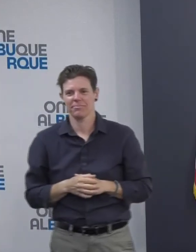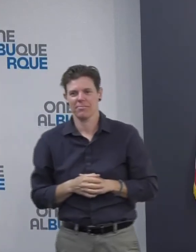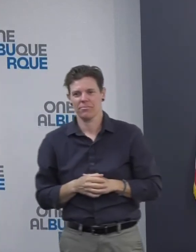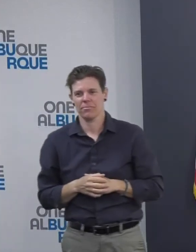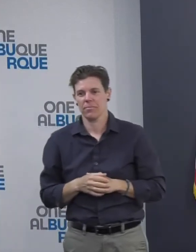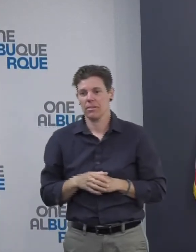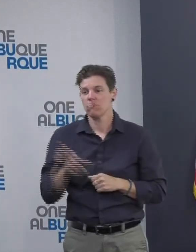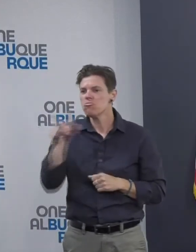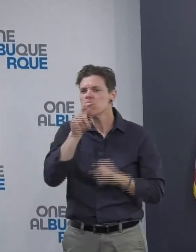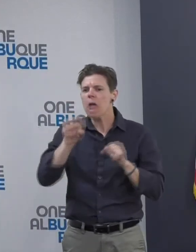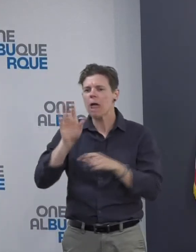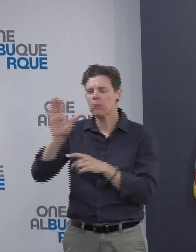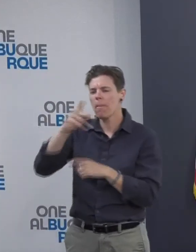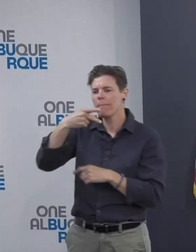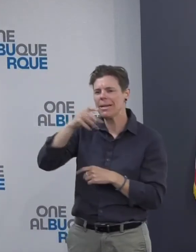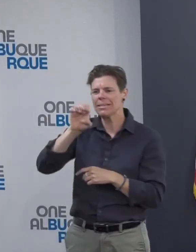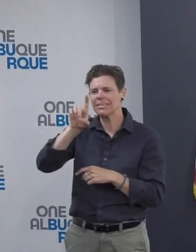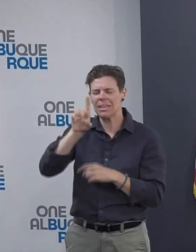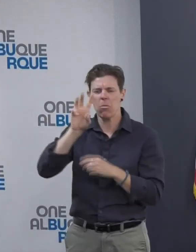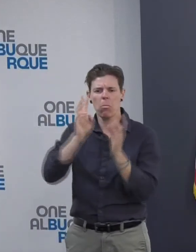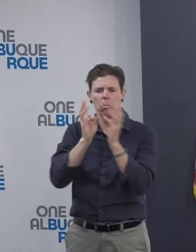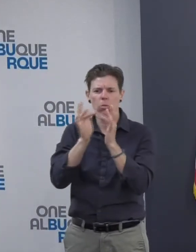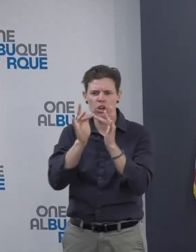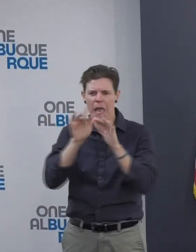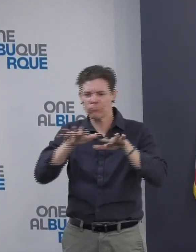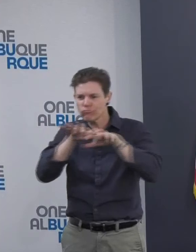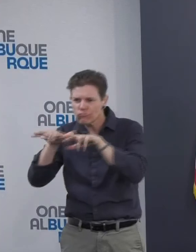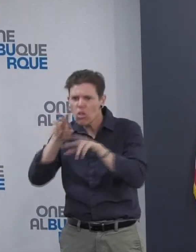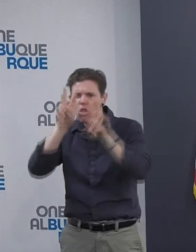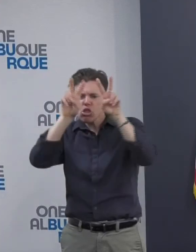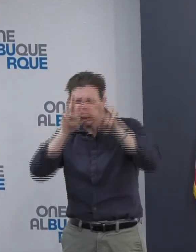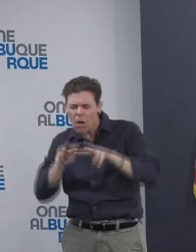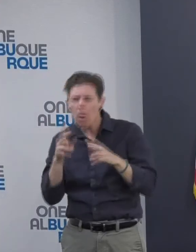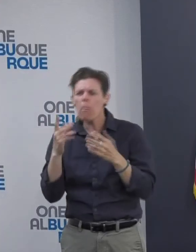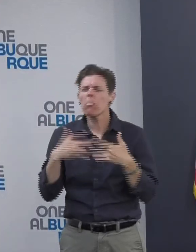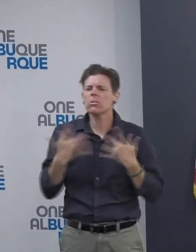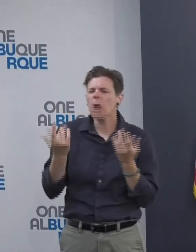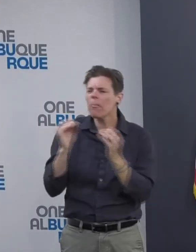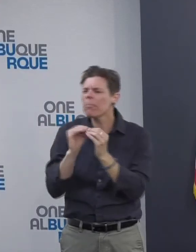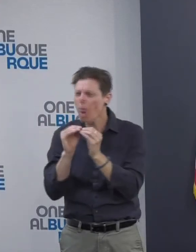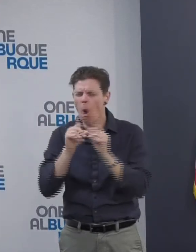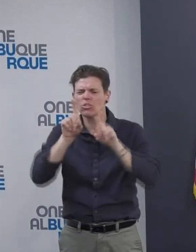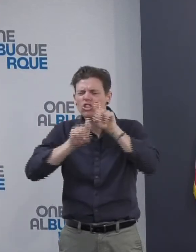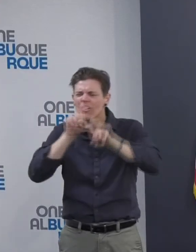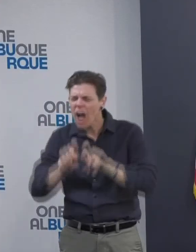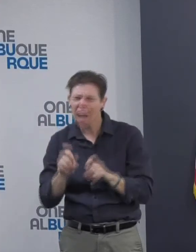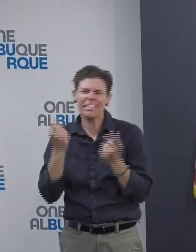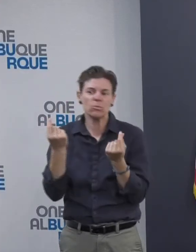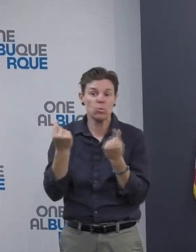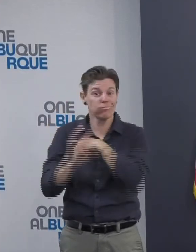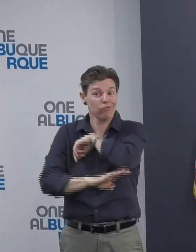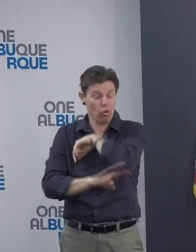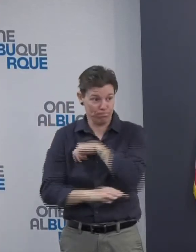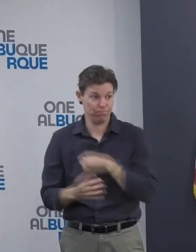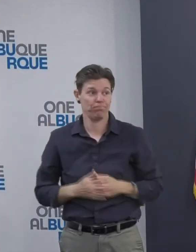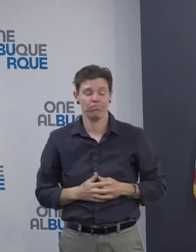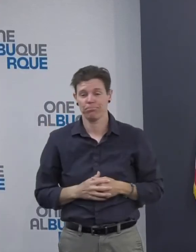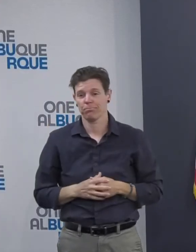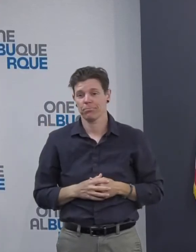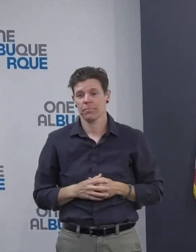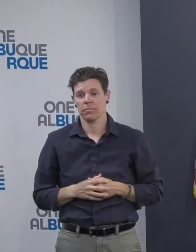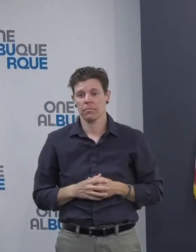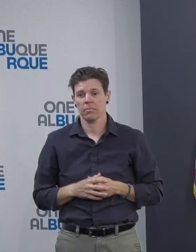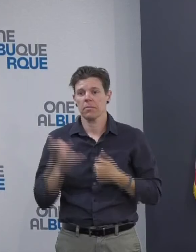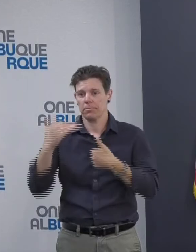website and to access the survey. Okay, let's talk a little bit about Memorial Day weekend. It's been a couple of days since